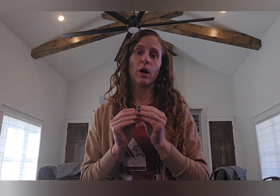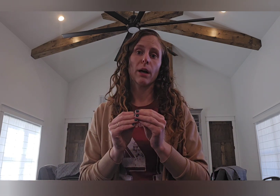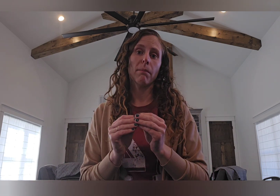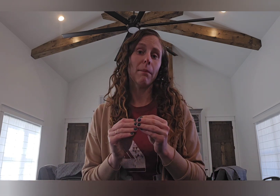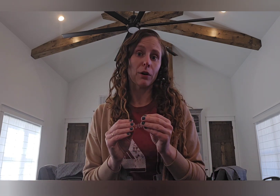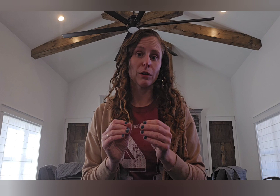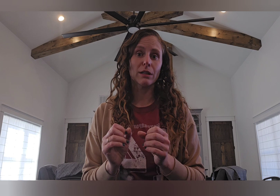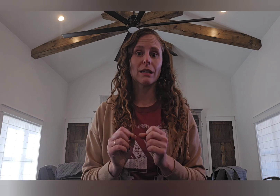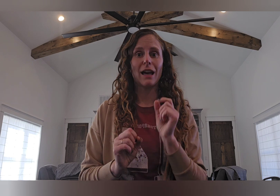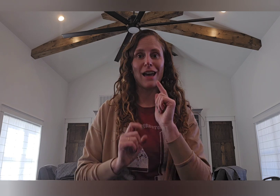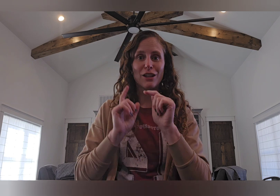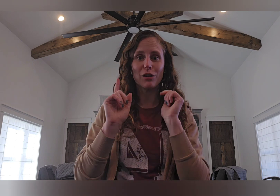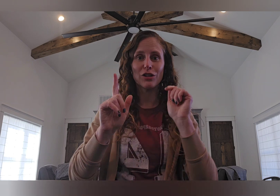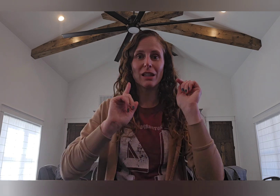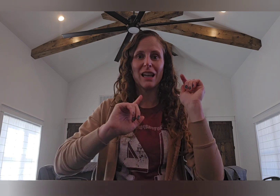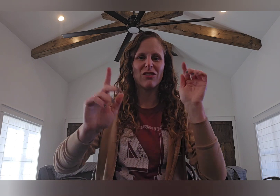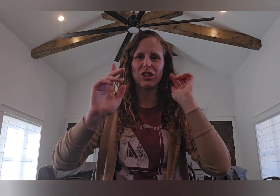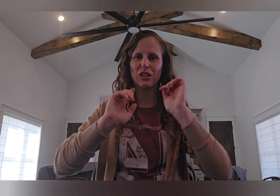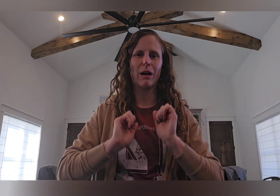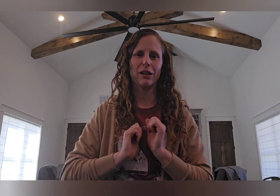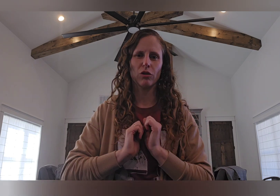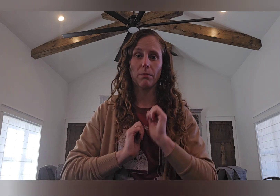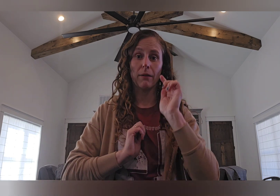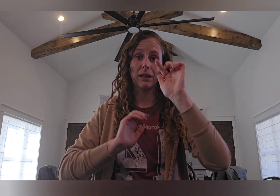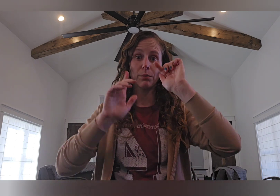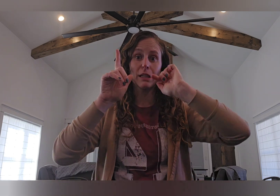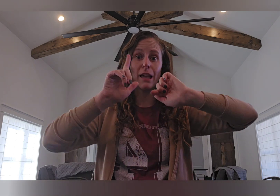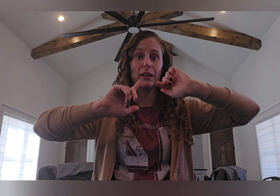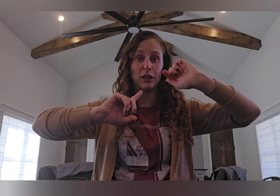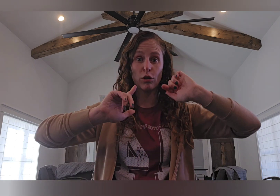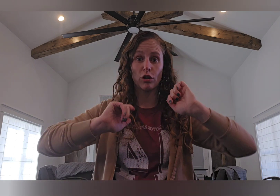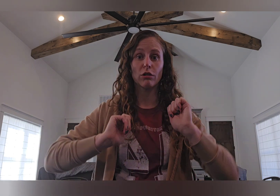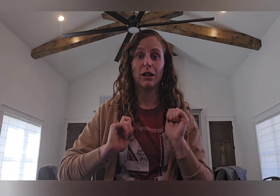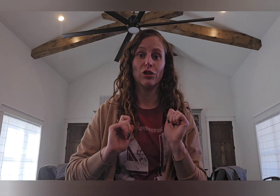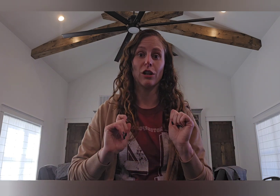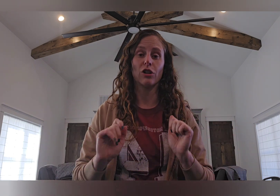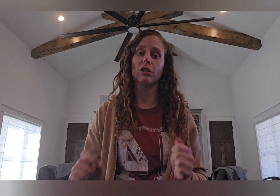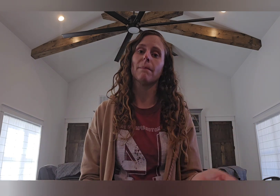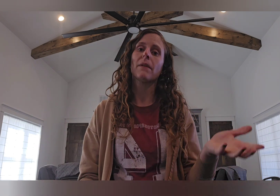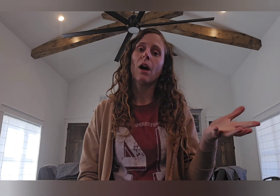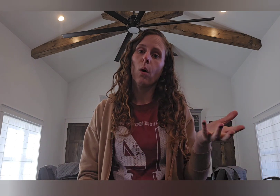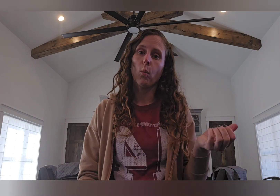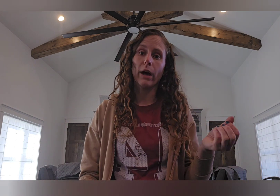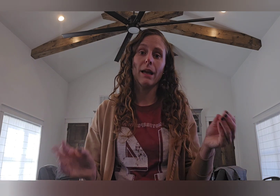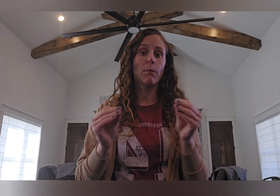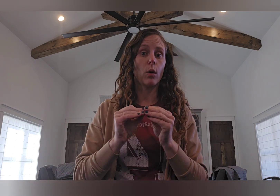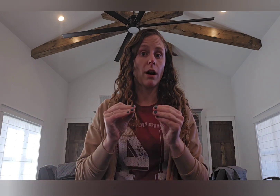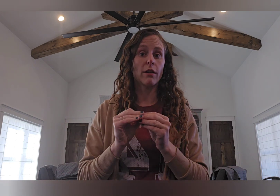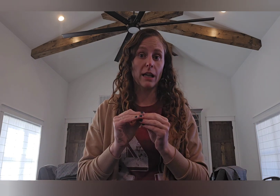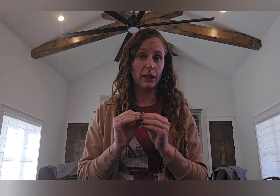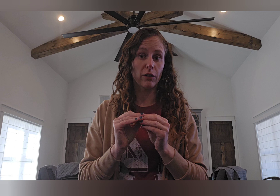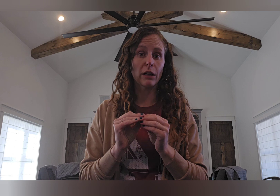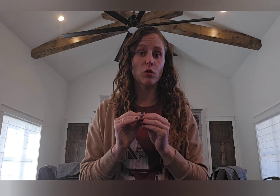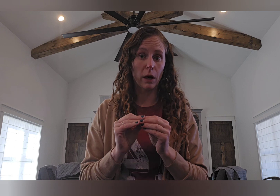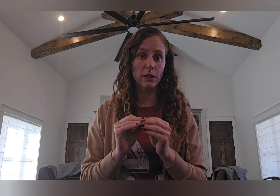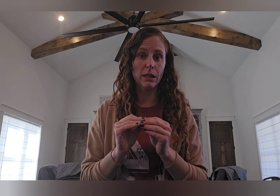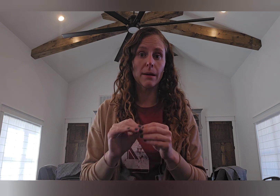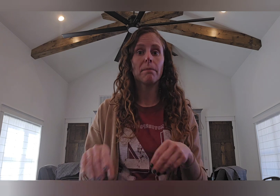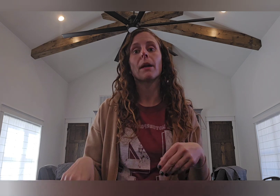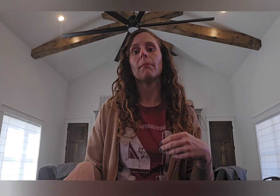more bubbles. And you can just kind of just do actual, but like pretend, like you can use a lot of gestures. Want and more are sign language words,